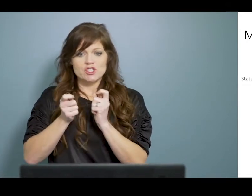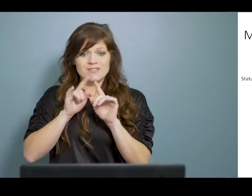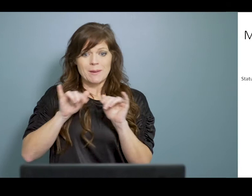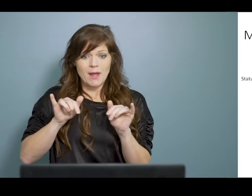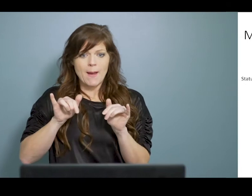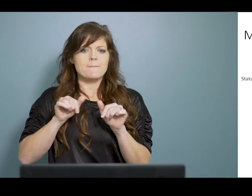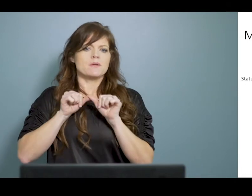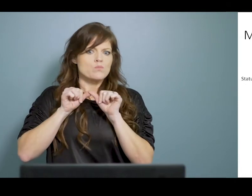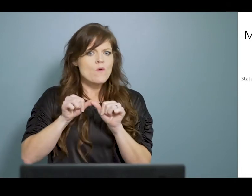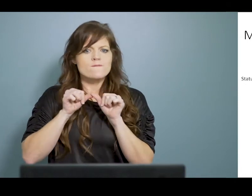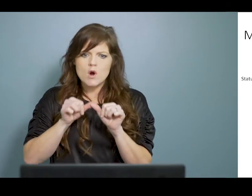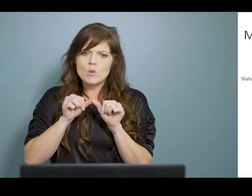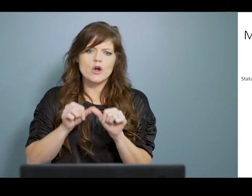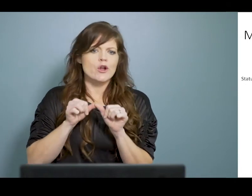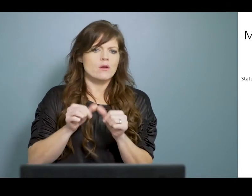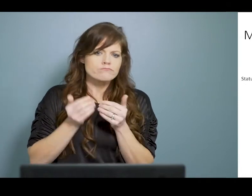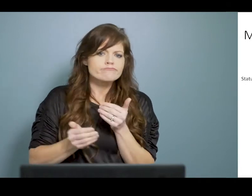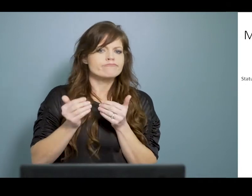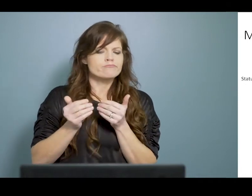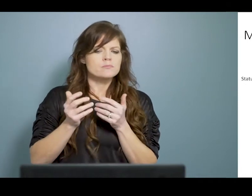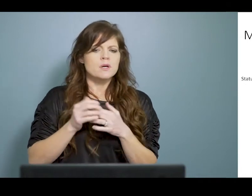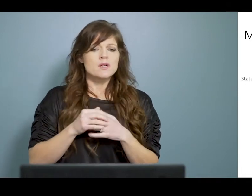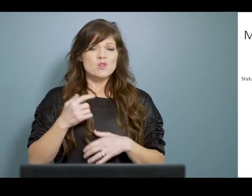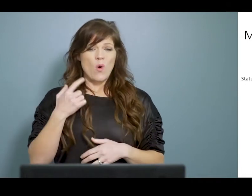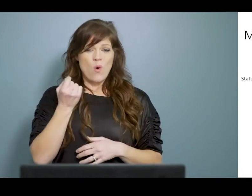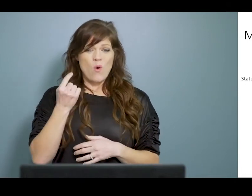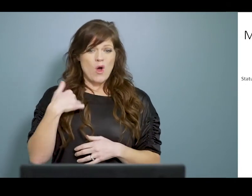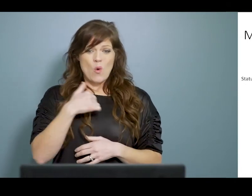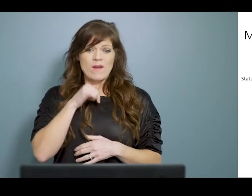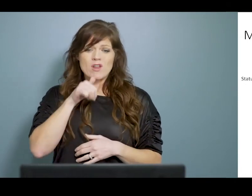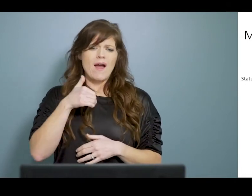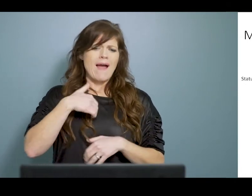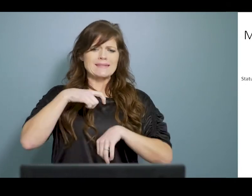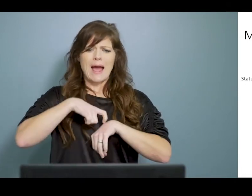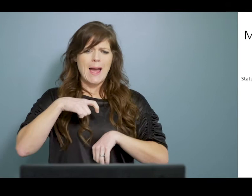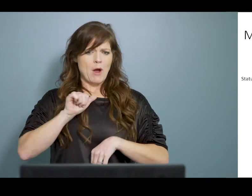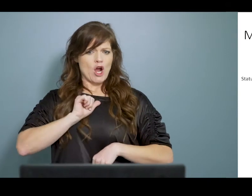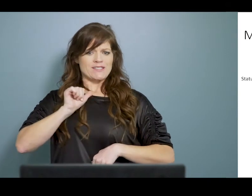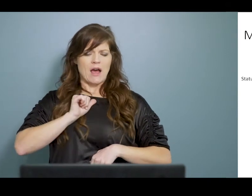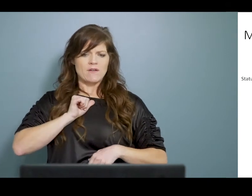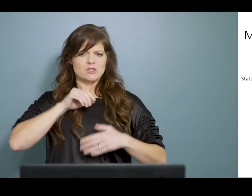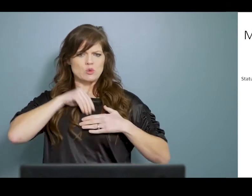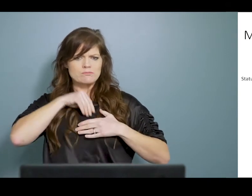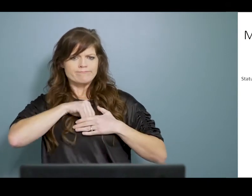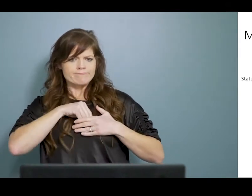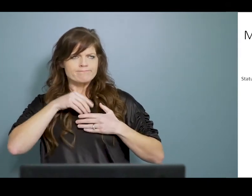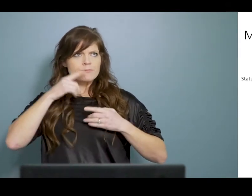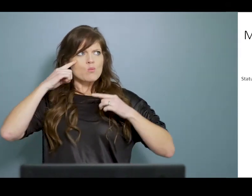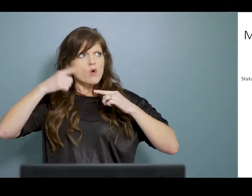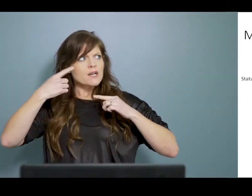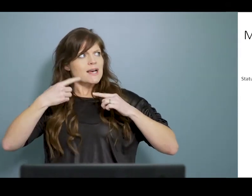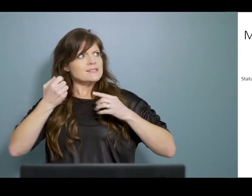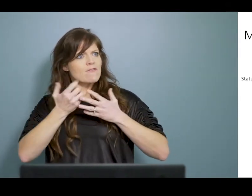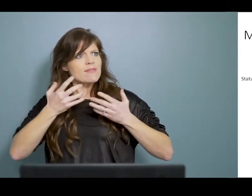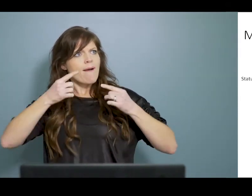And we haven't had time to process or adjust in the way that we traditionally